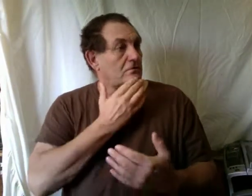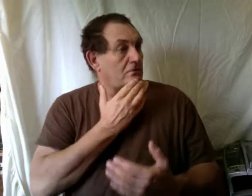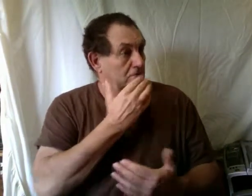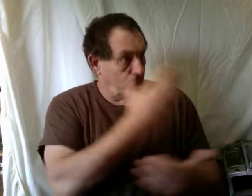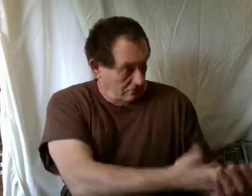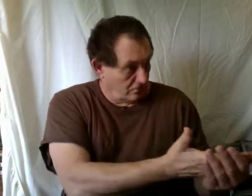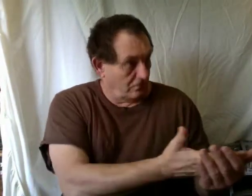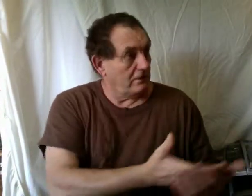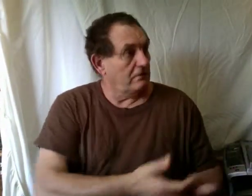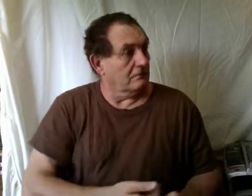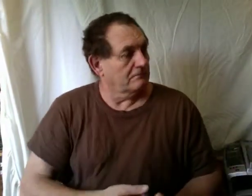How is you?